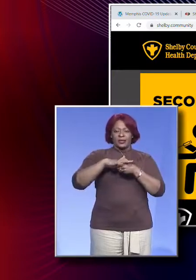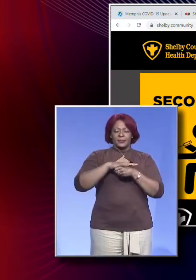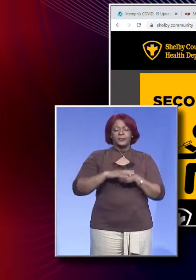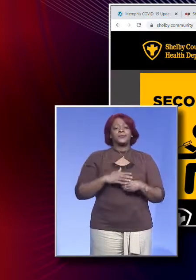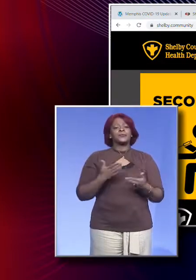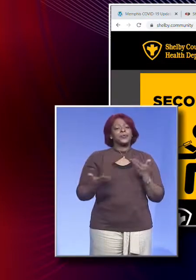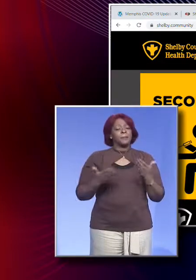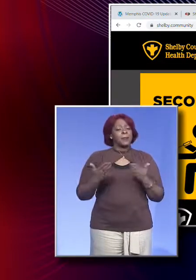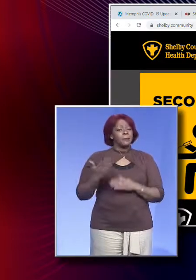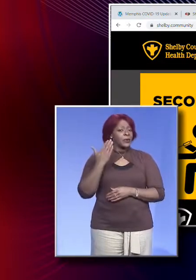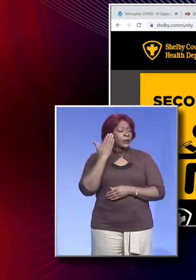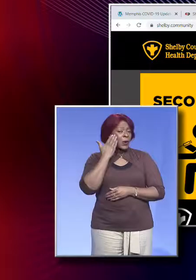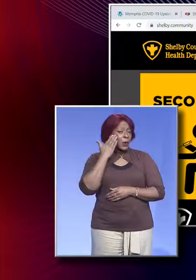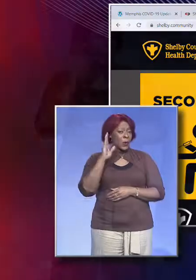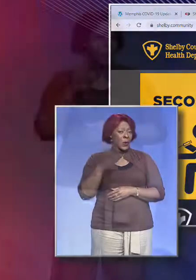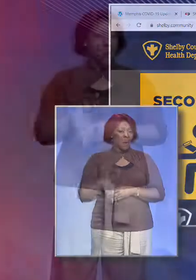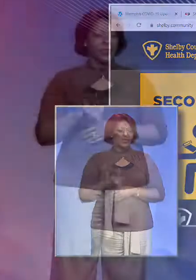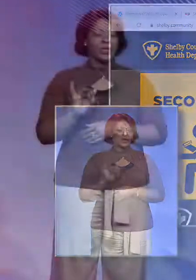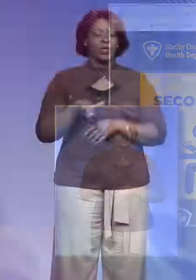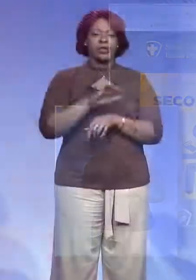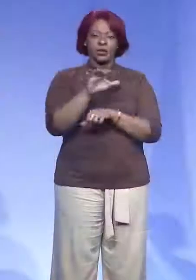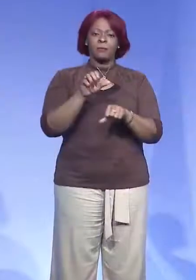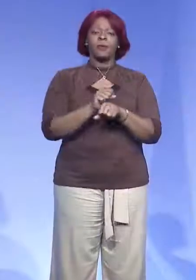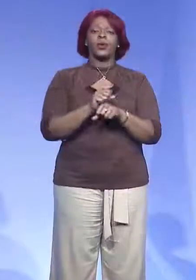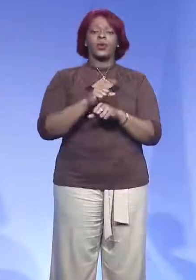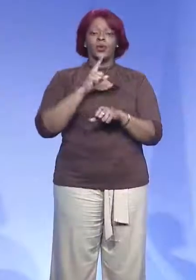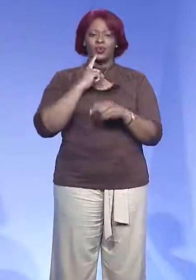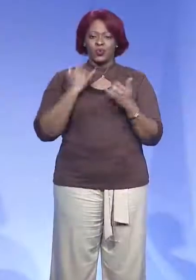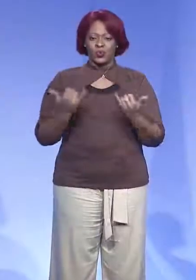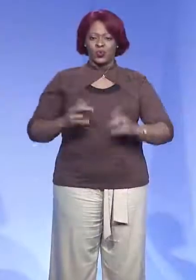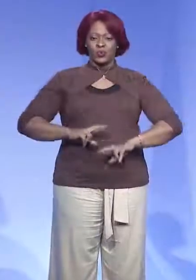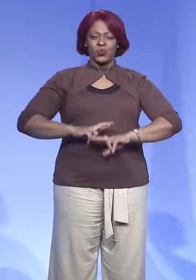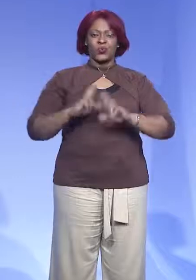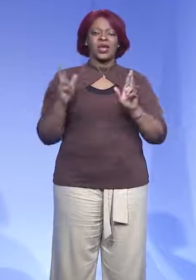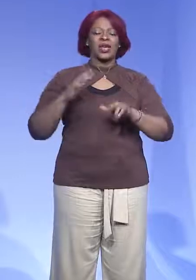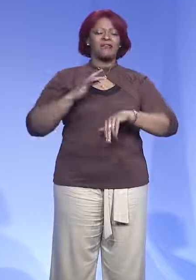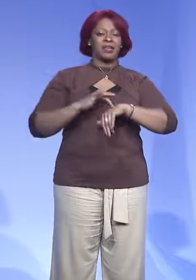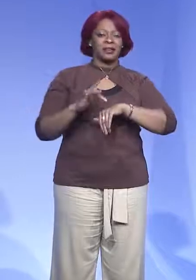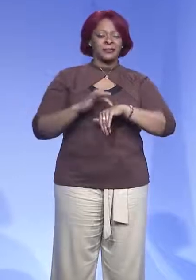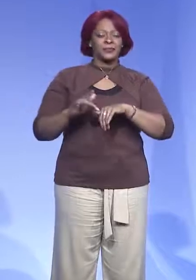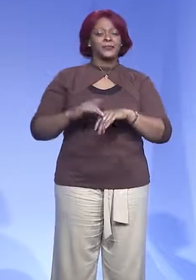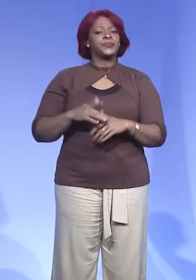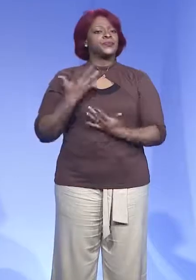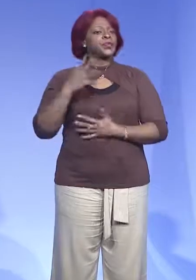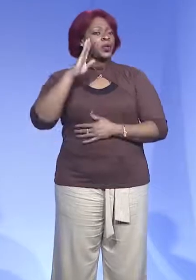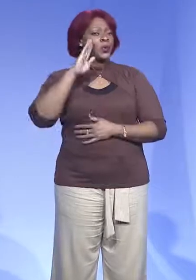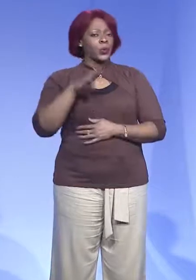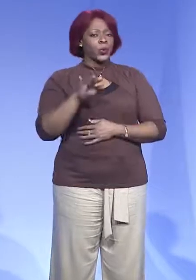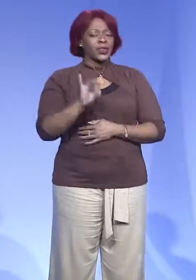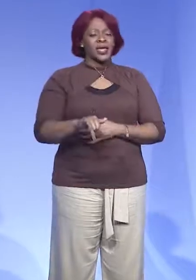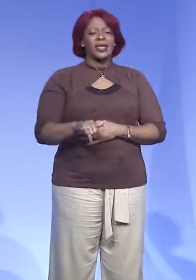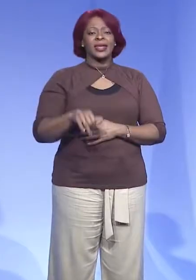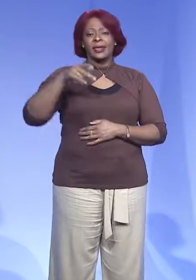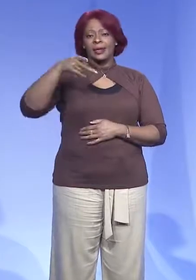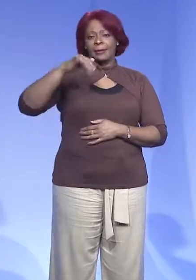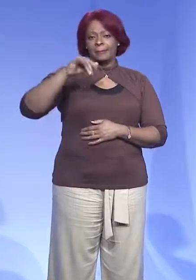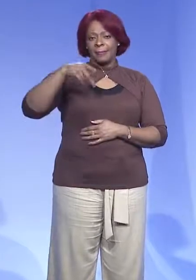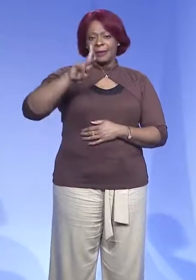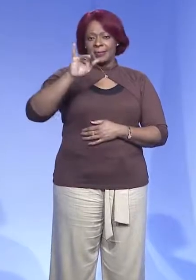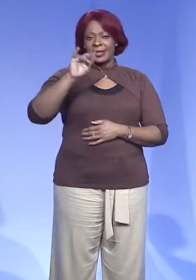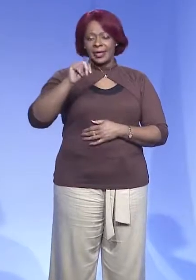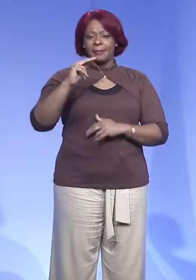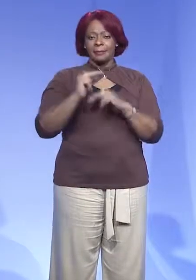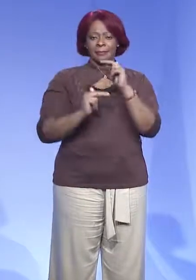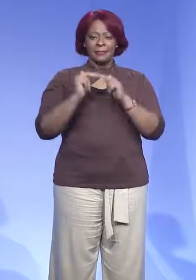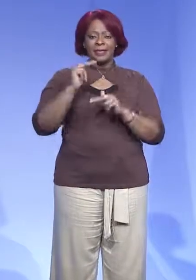may also know that, and the appointments are currently available. You may also be aware that the Pipkin building is